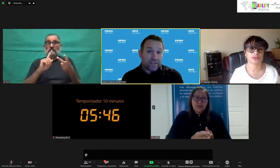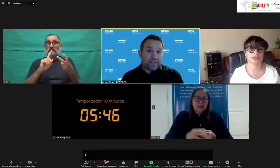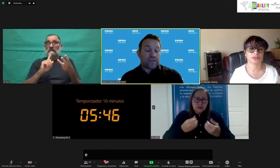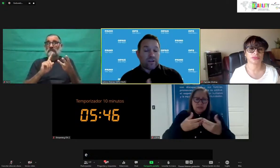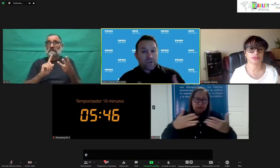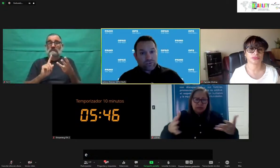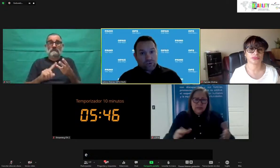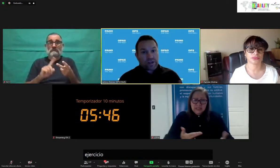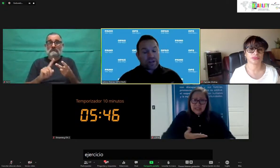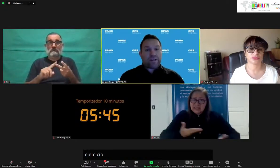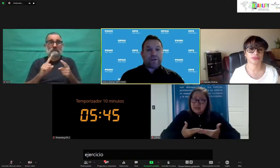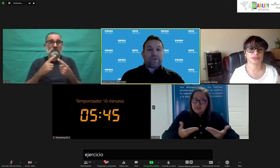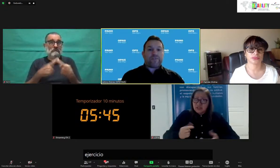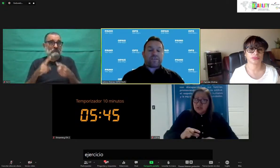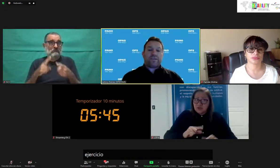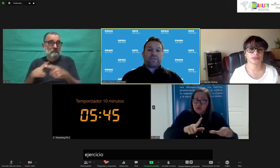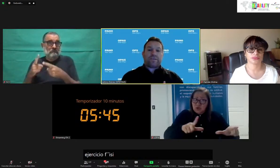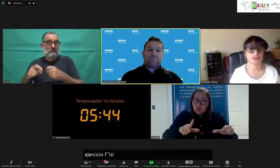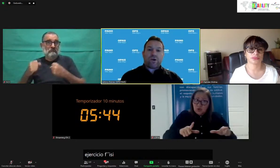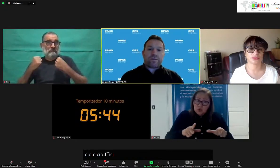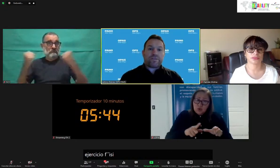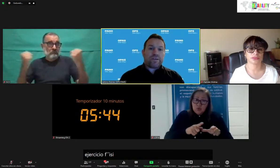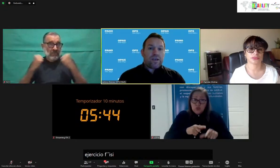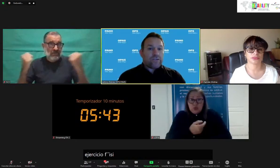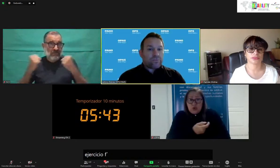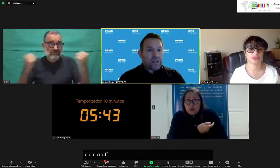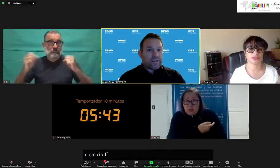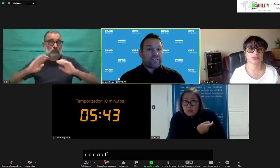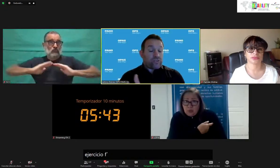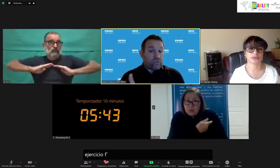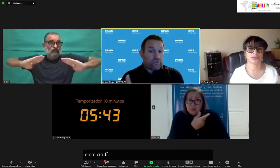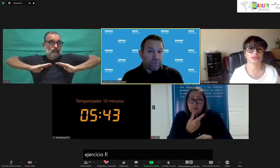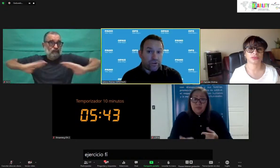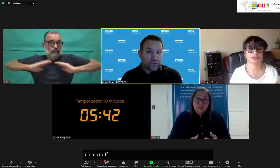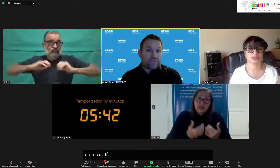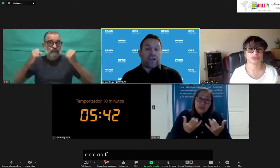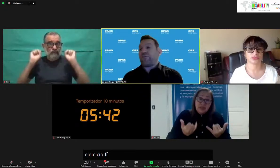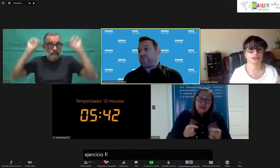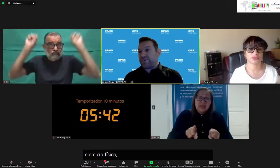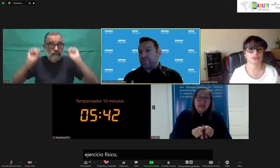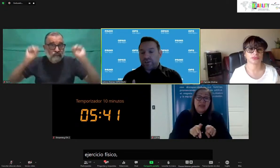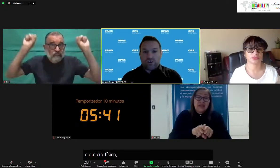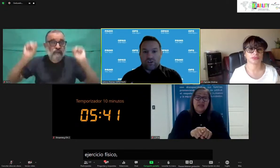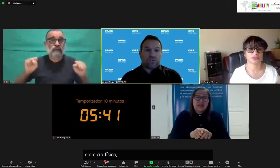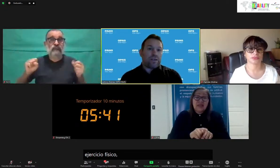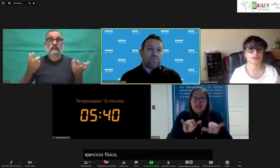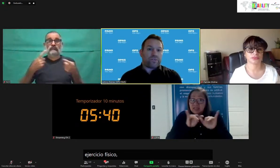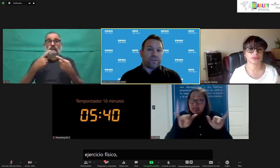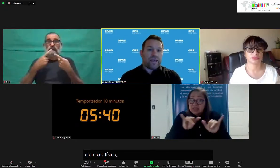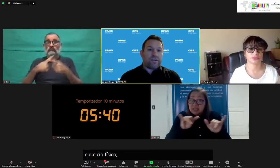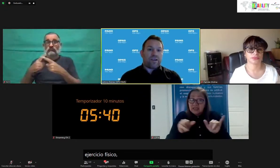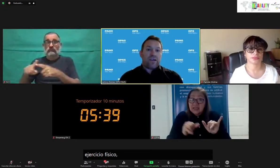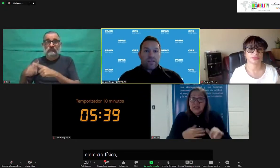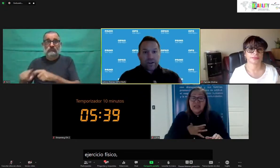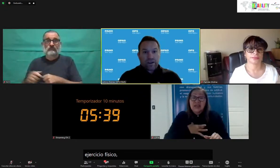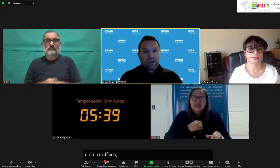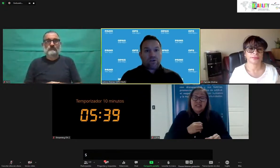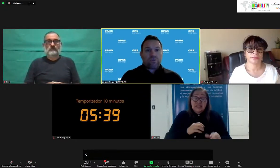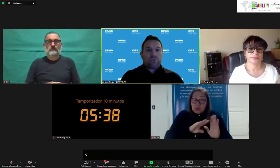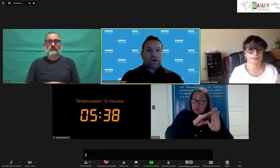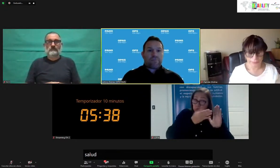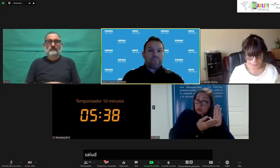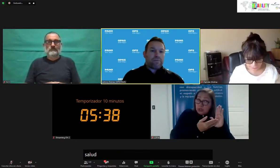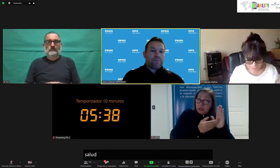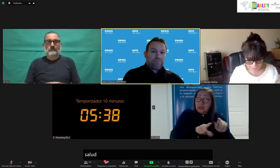vaccines and i'm going to talk a little bit about vaccines in a moment as well as sexual reproductive health which is a hugely important area that i